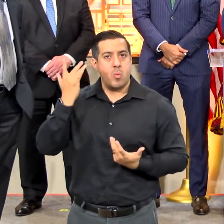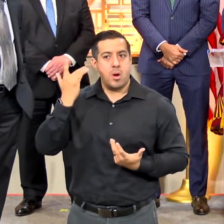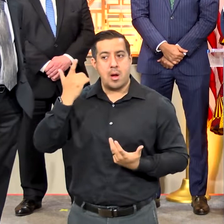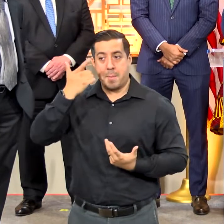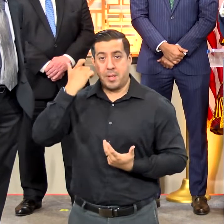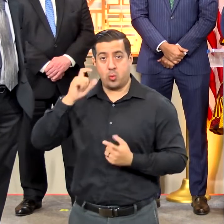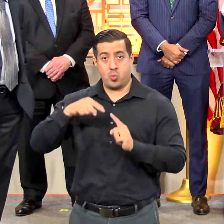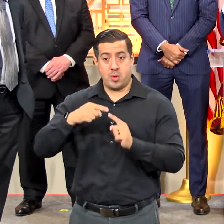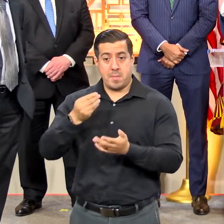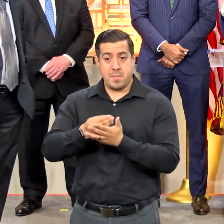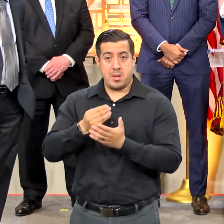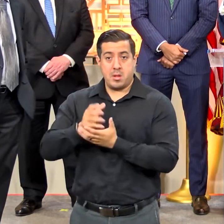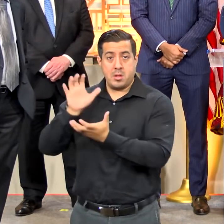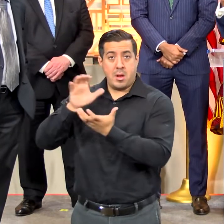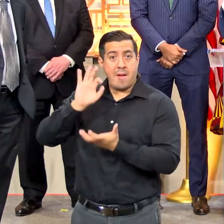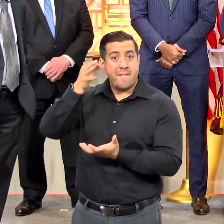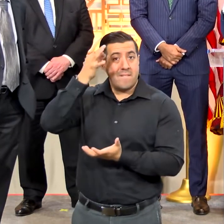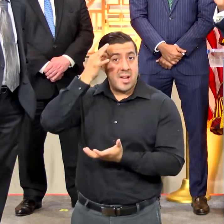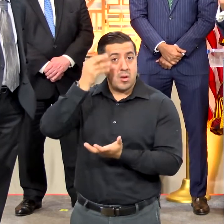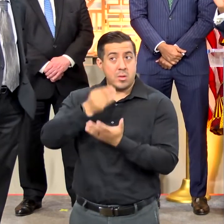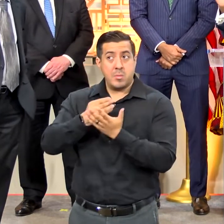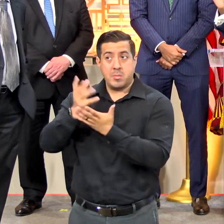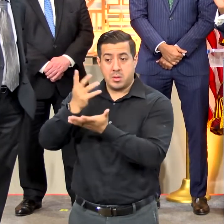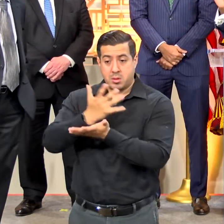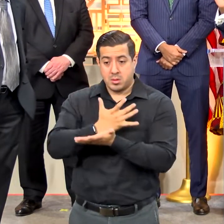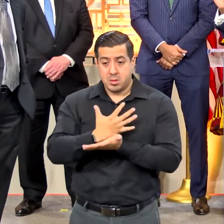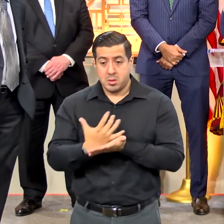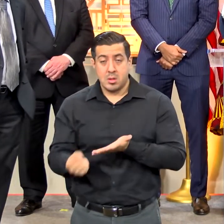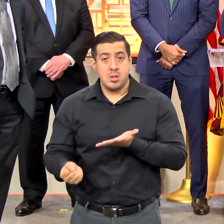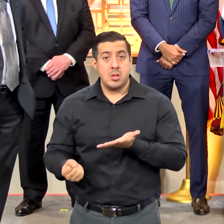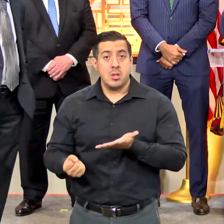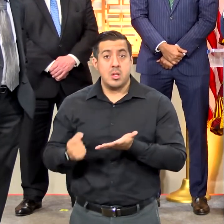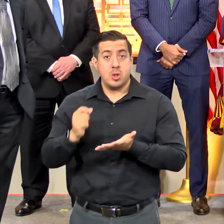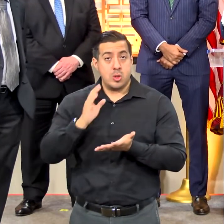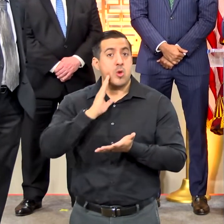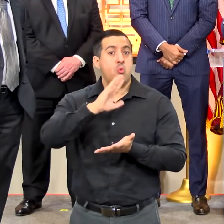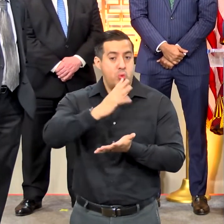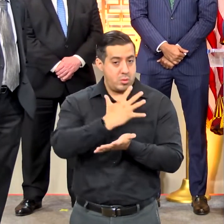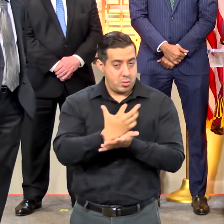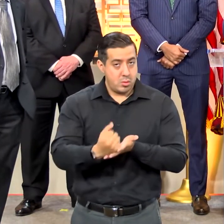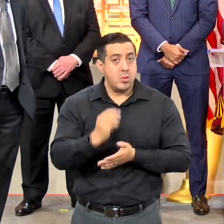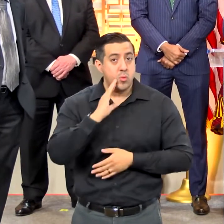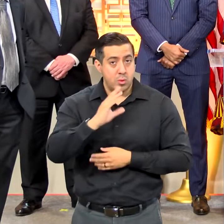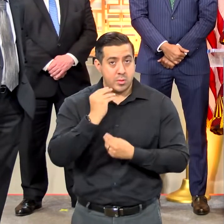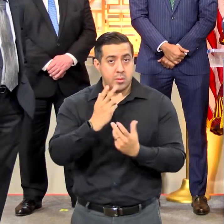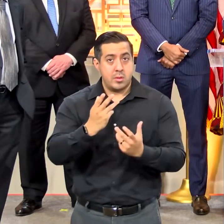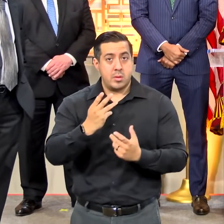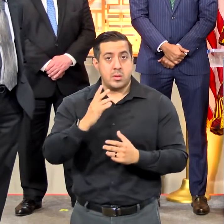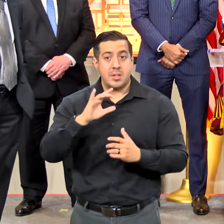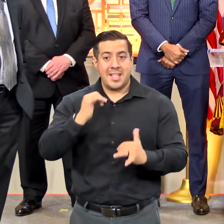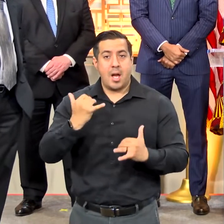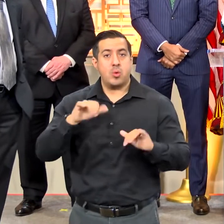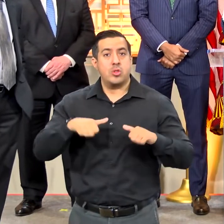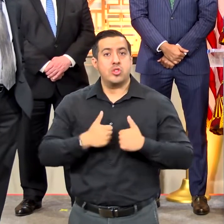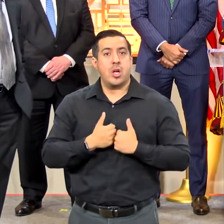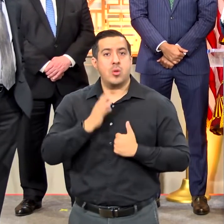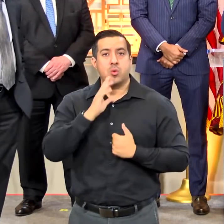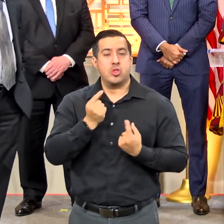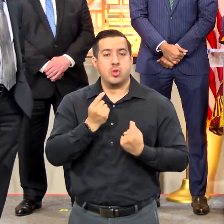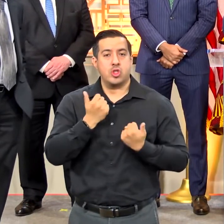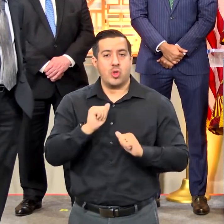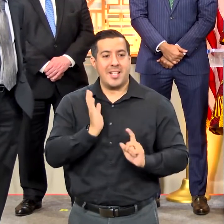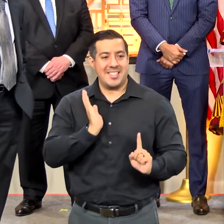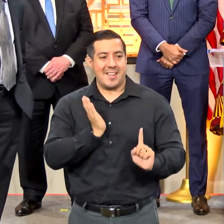when that money from the federal government is gone, and it will be gone, the challenge will be for us to